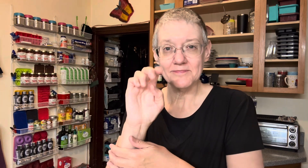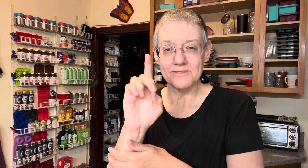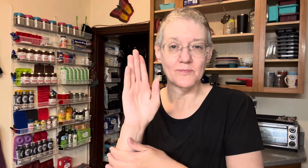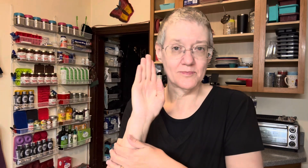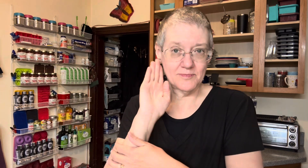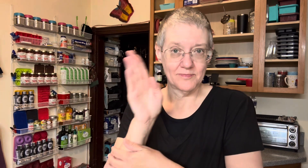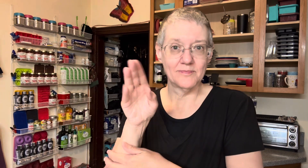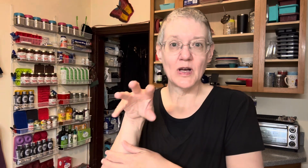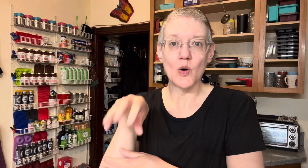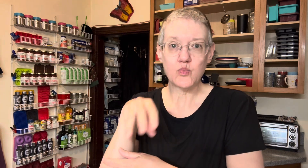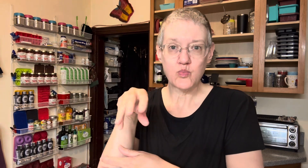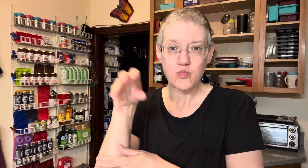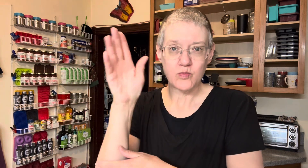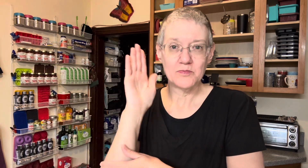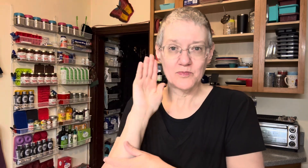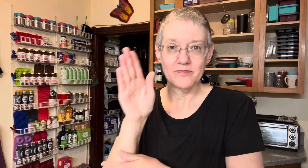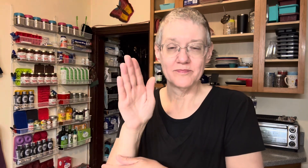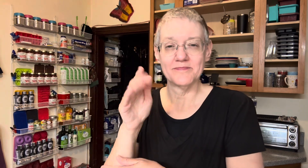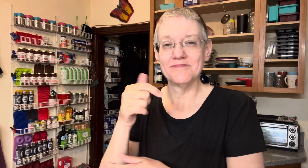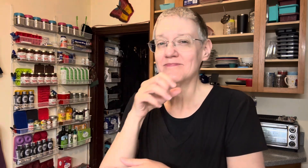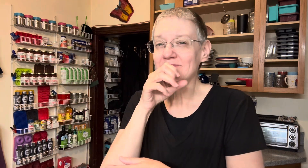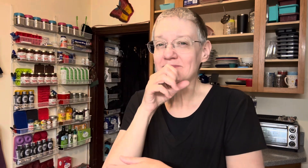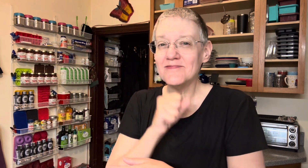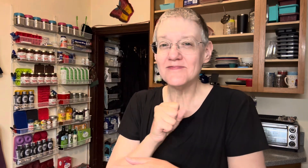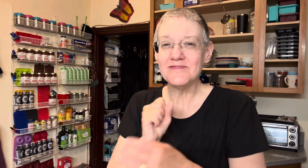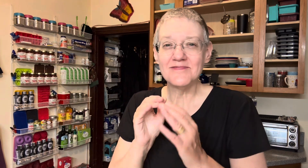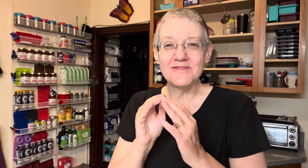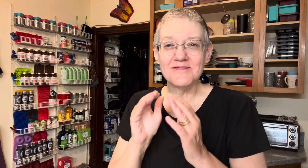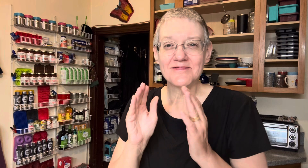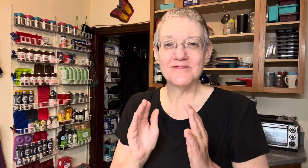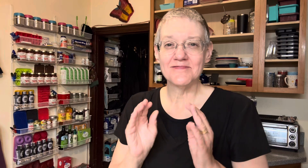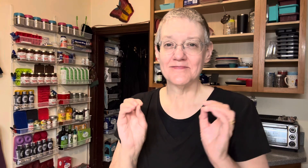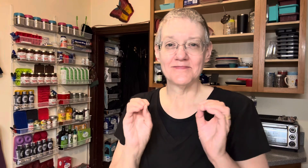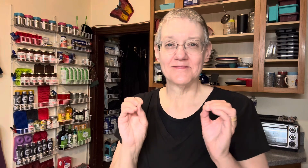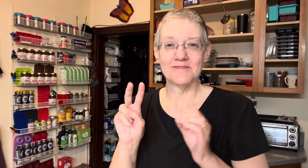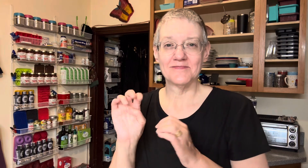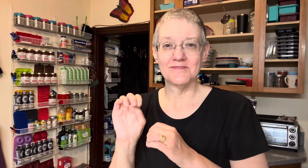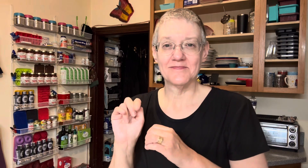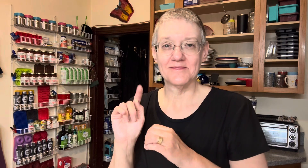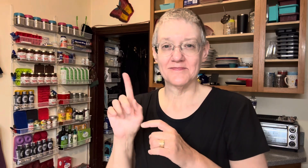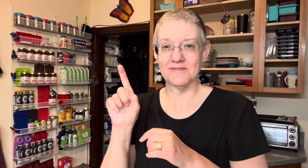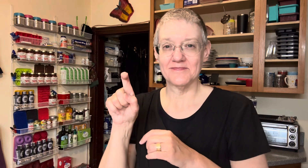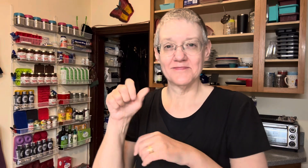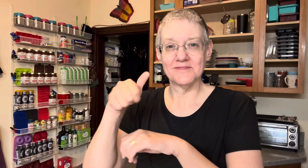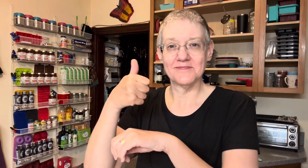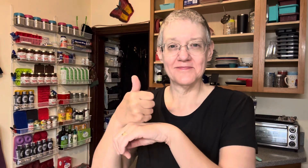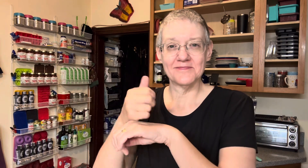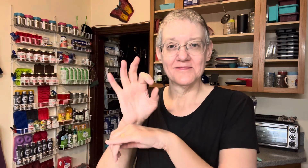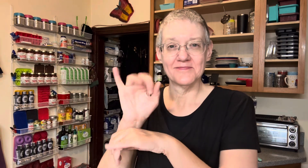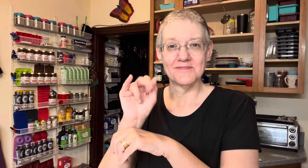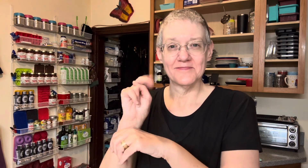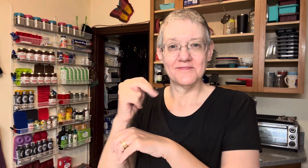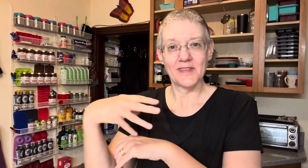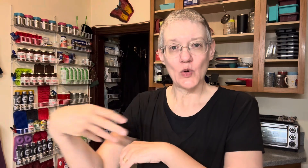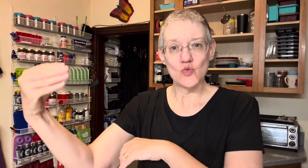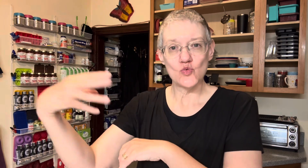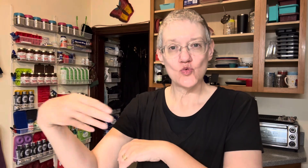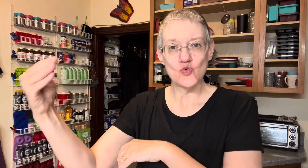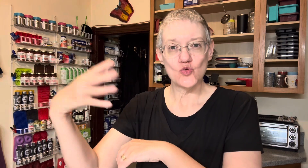This is an old kitchen. We don't have a vent. So I set up a fan to suck